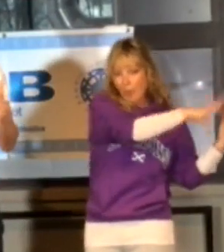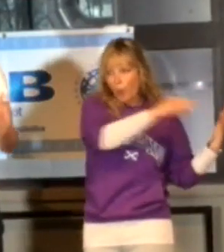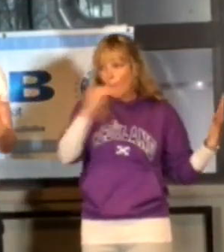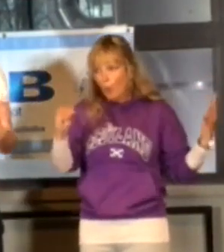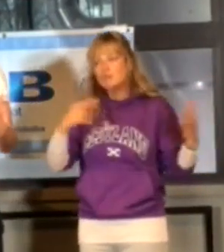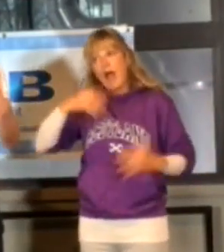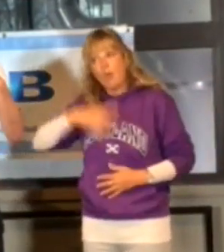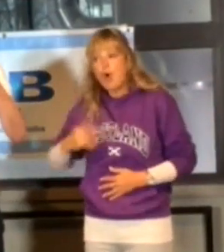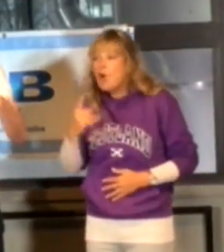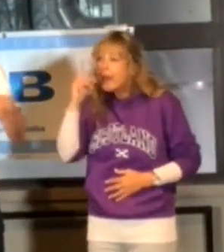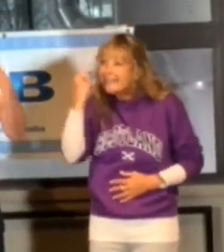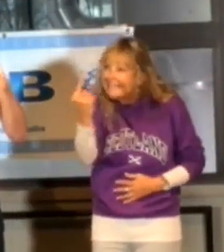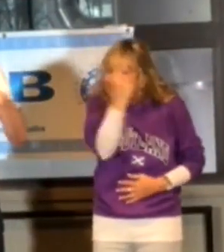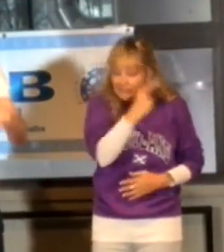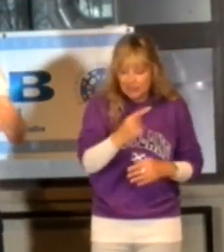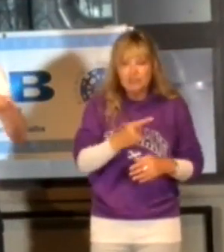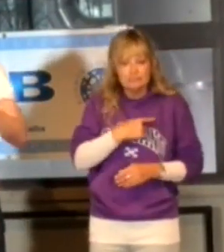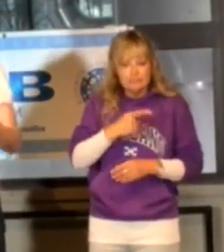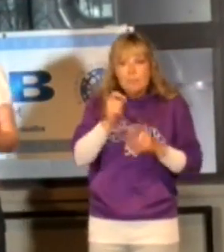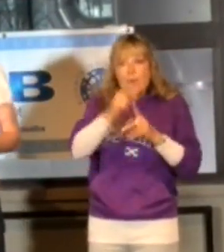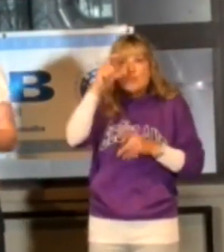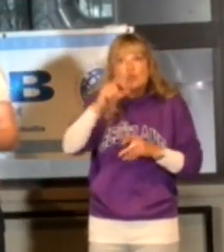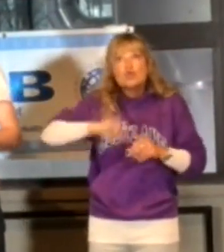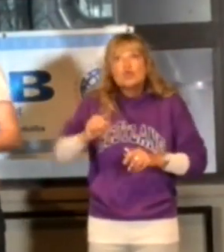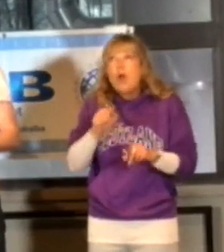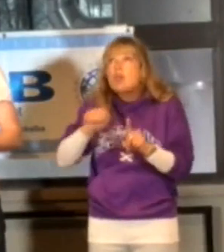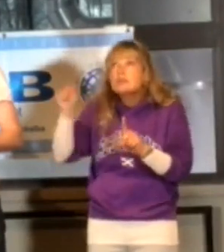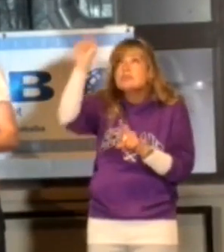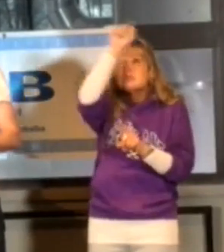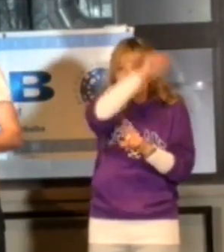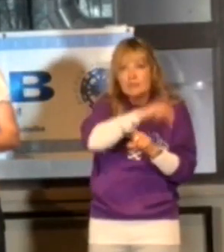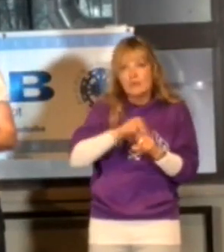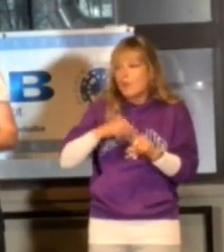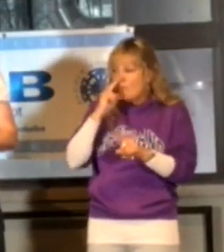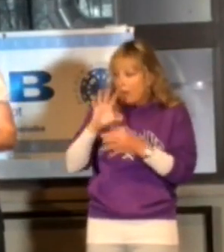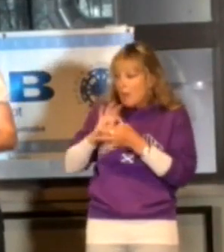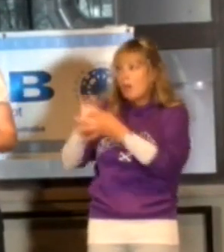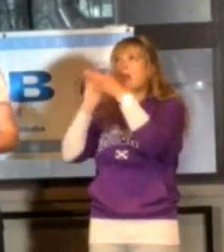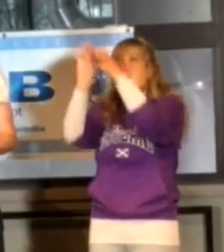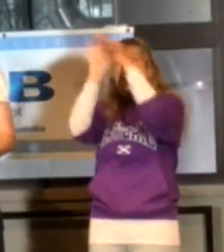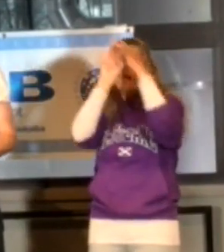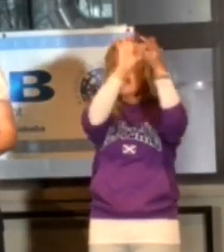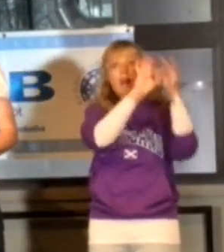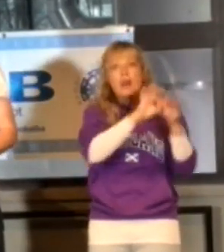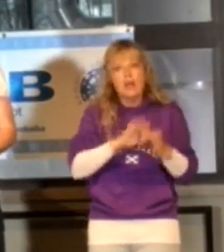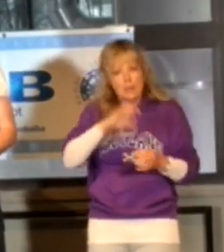in Scotland and facilitated and helped and brought together by the organisation.